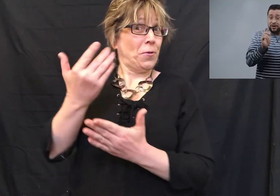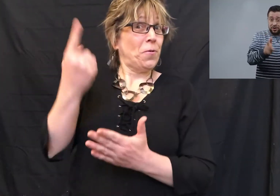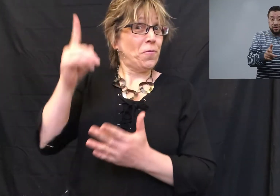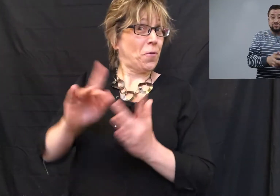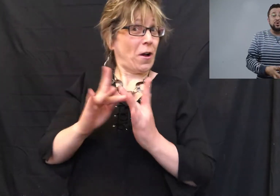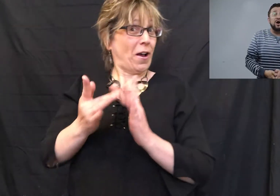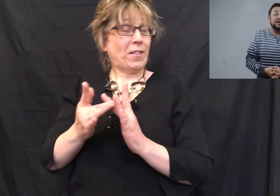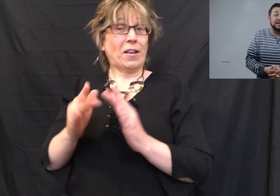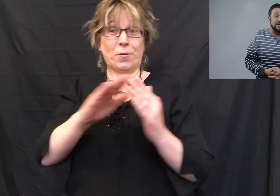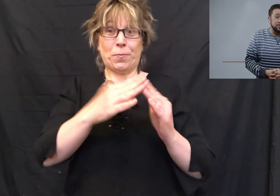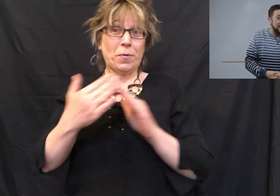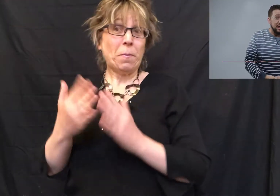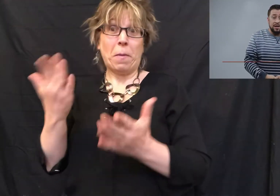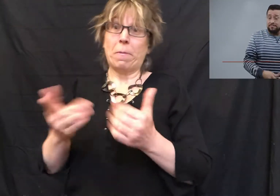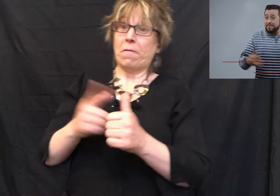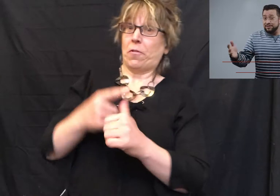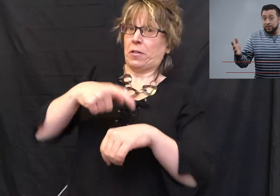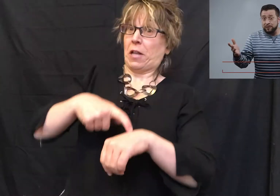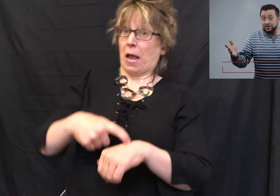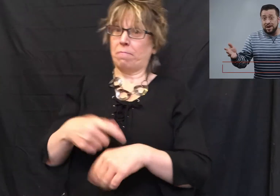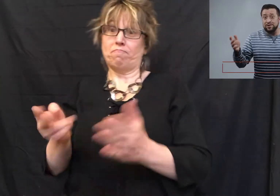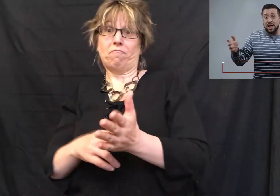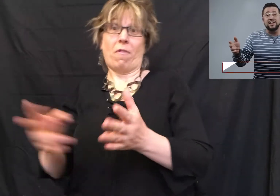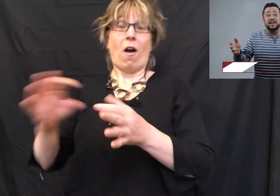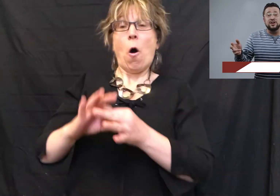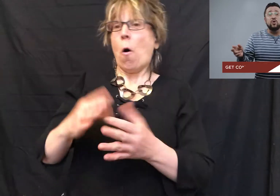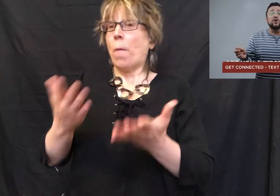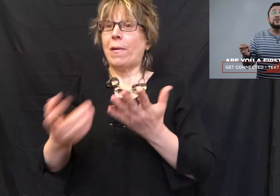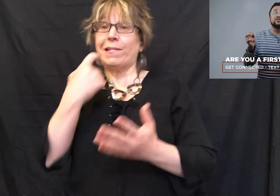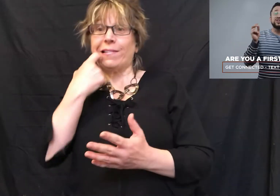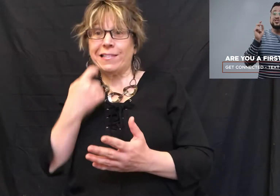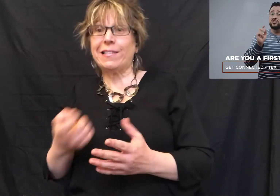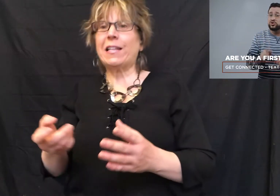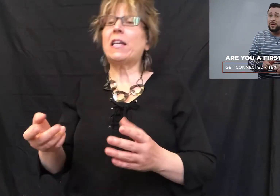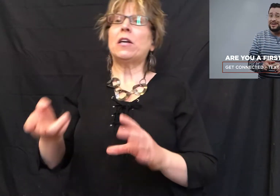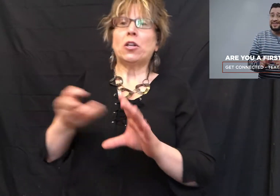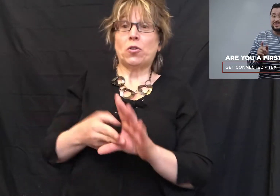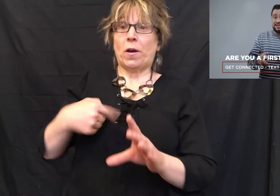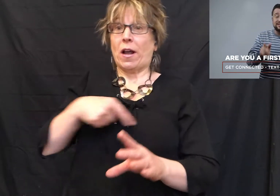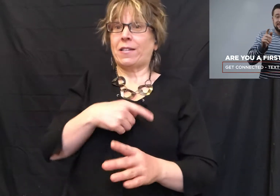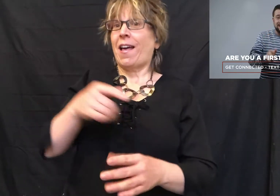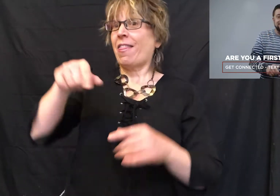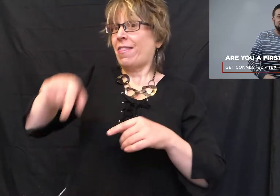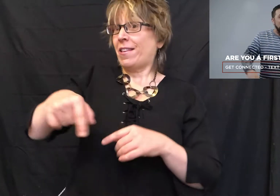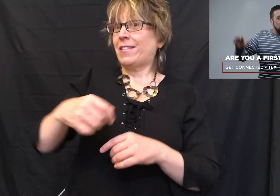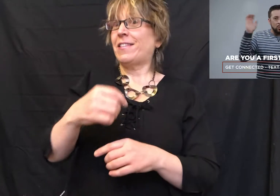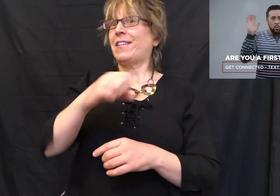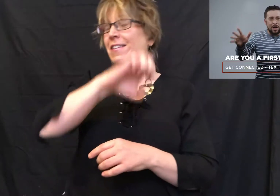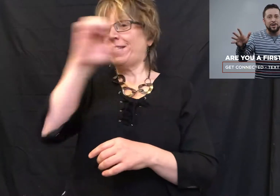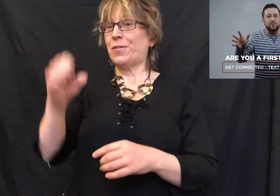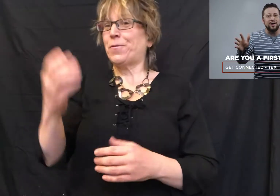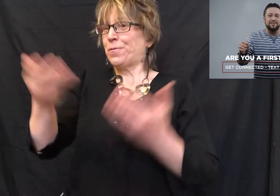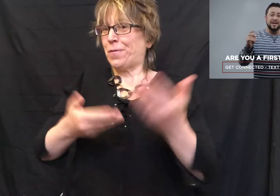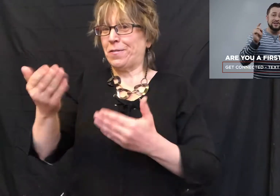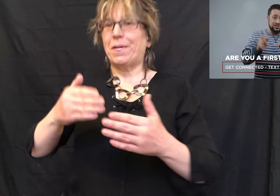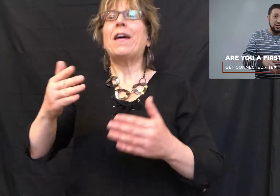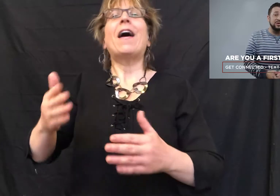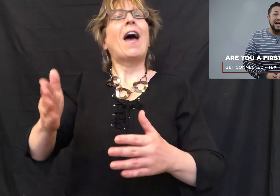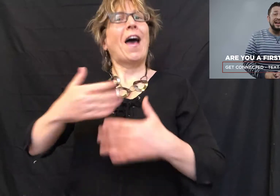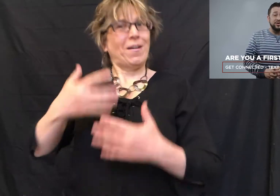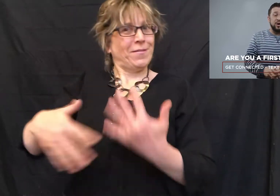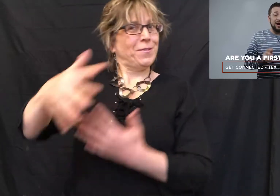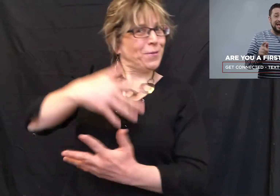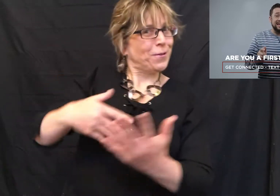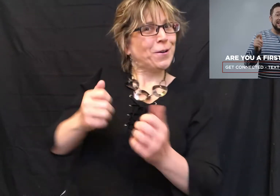online. And if you're new to our online community, maybe this is your first time logging in, or you just joined us this Easter, welcome, welcome.